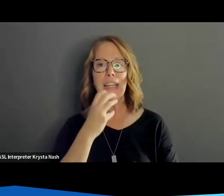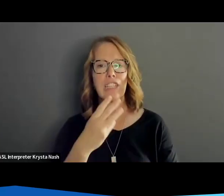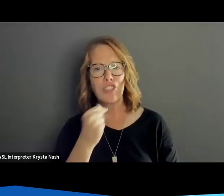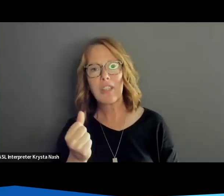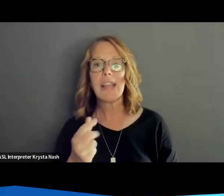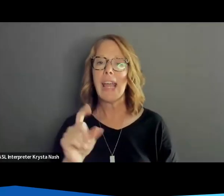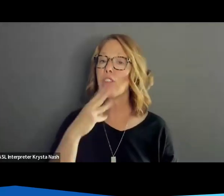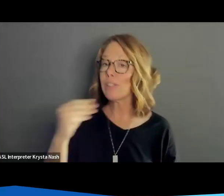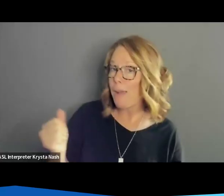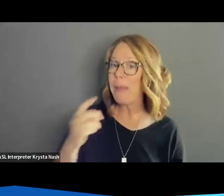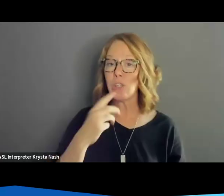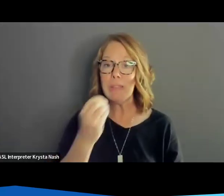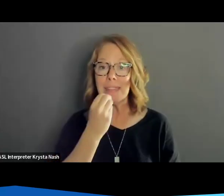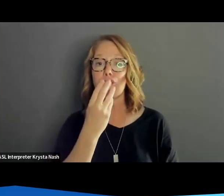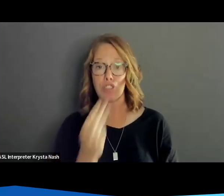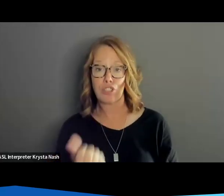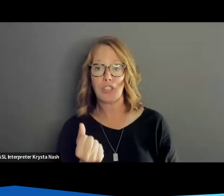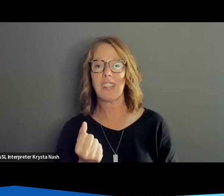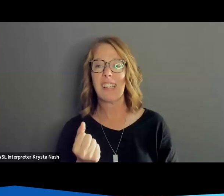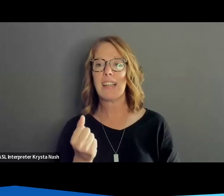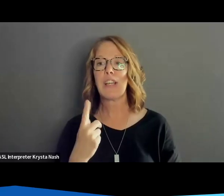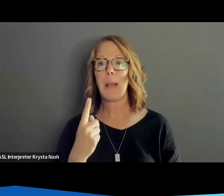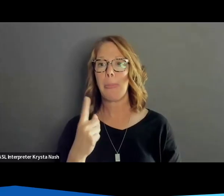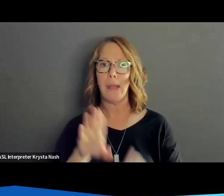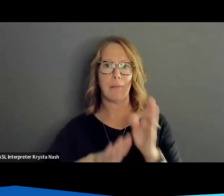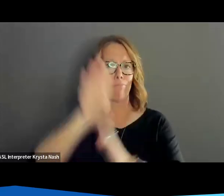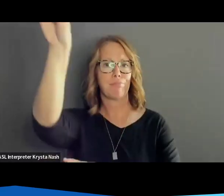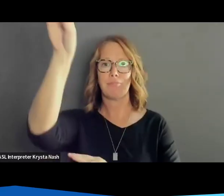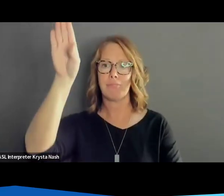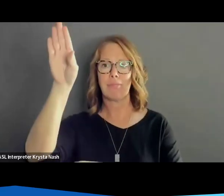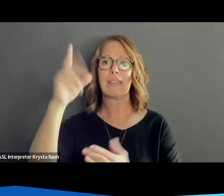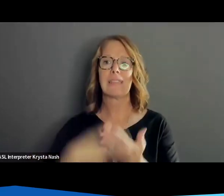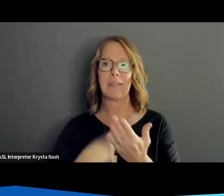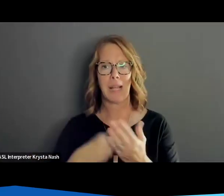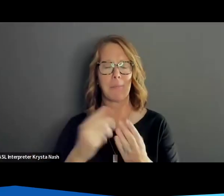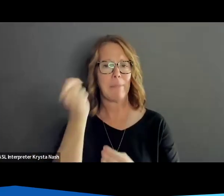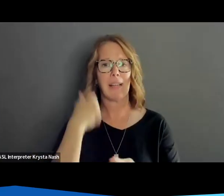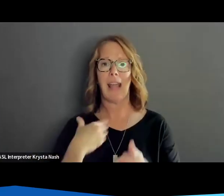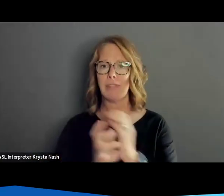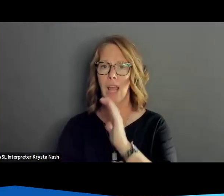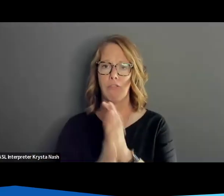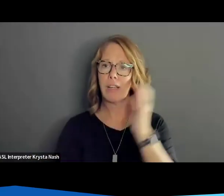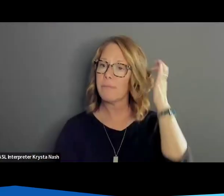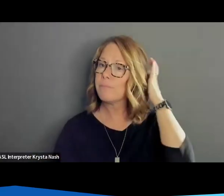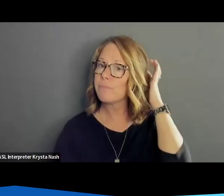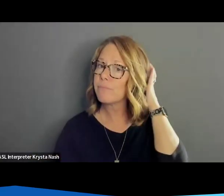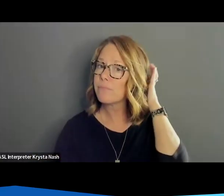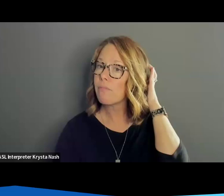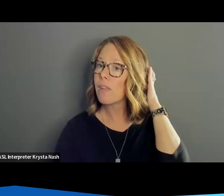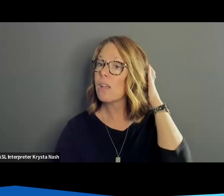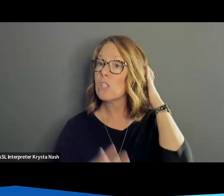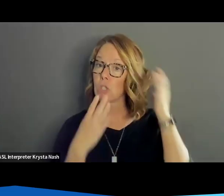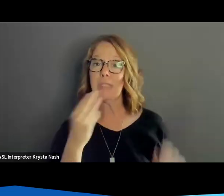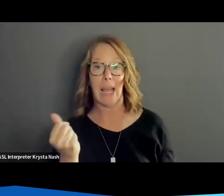boom, people sometimes with diabetes have diarrhea right away. And so diabetes